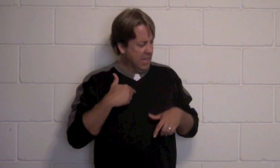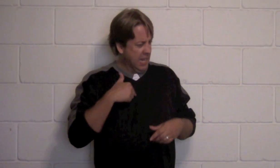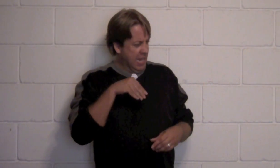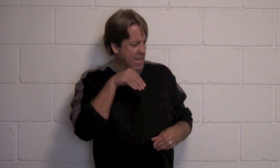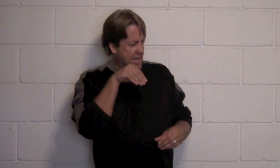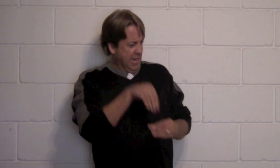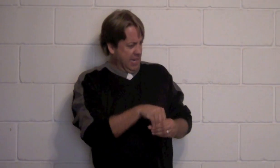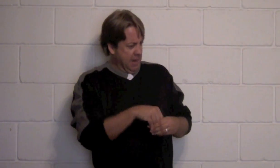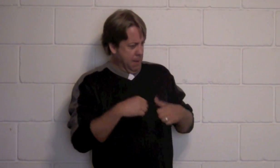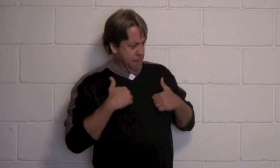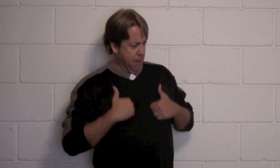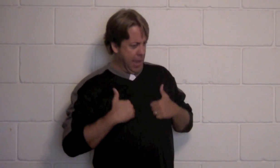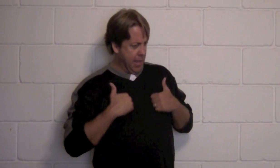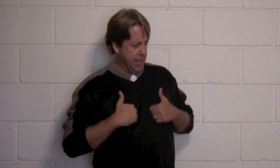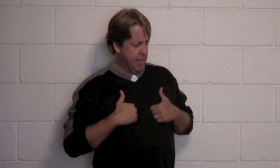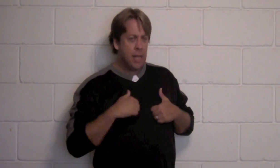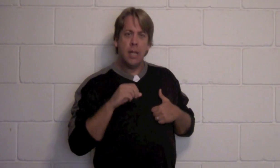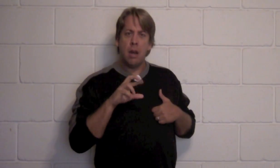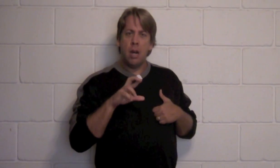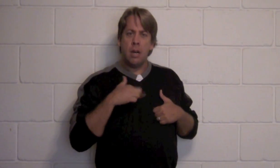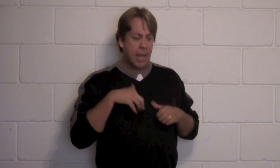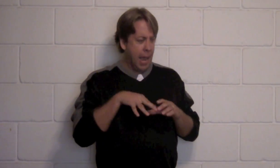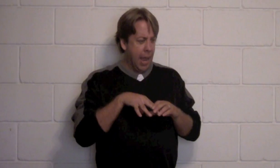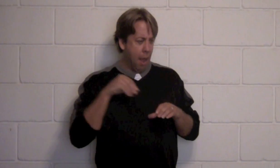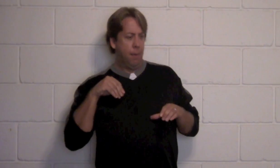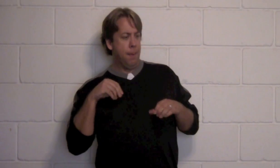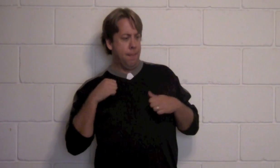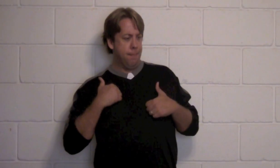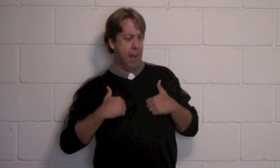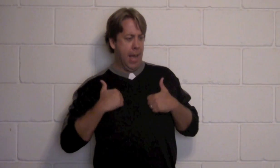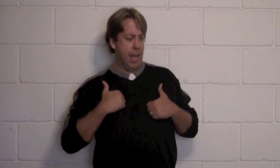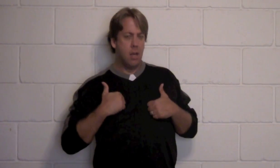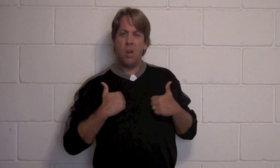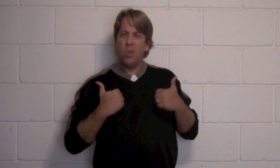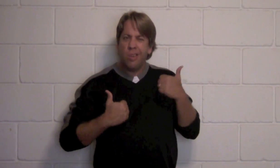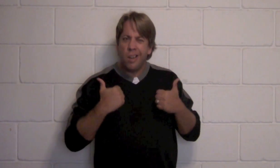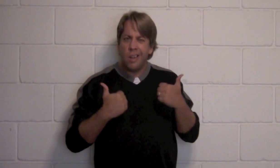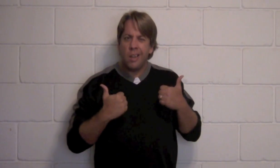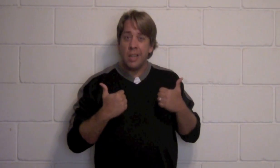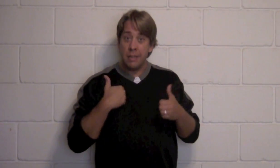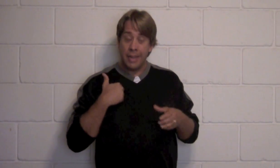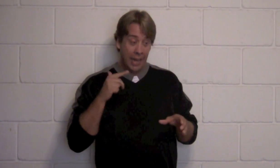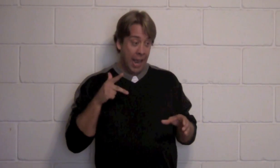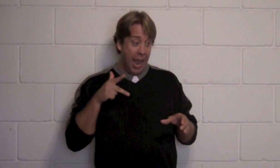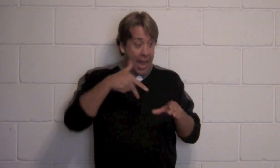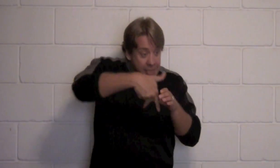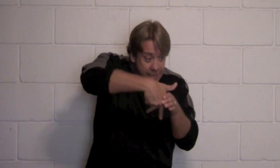She didn't know if she was getting in the bathtub or out of the bathtub.